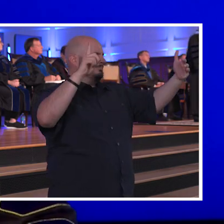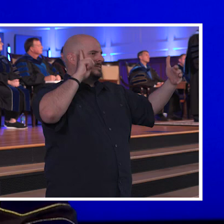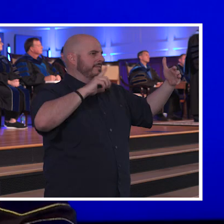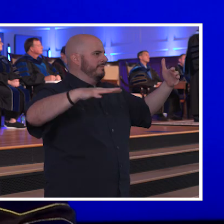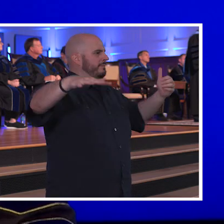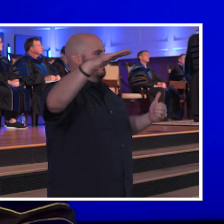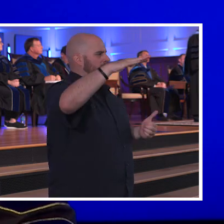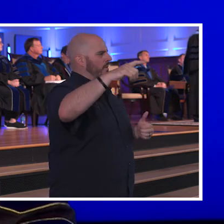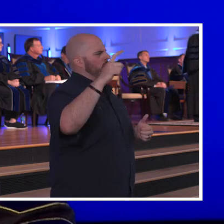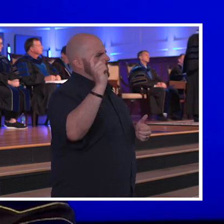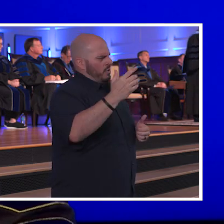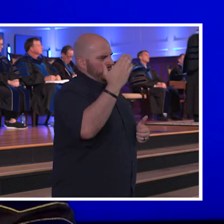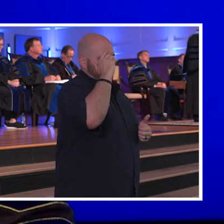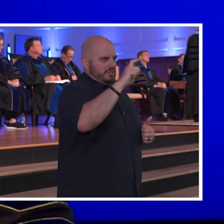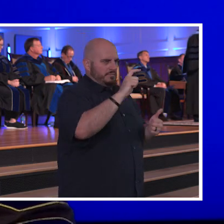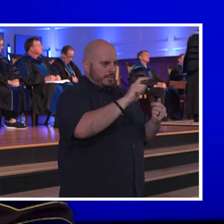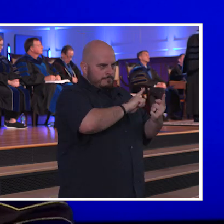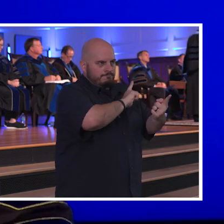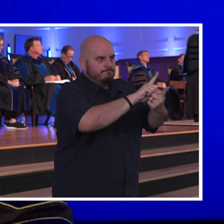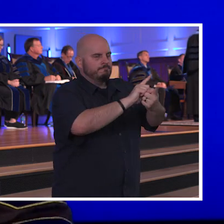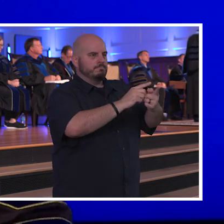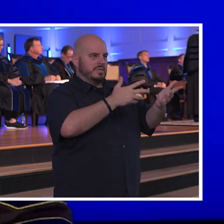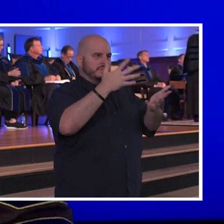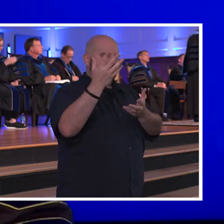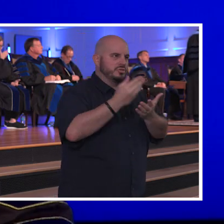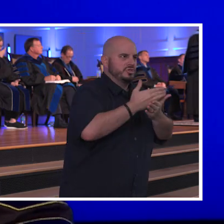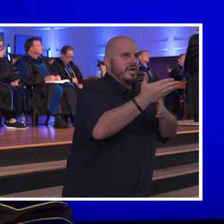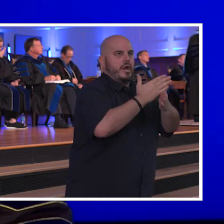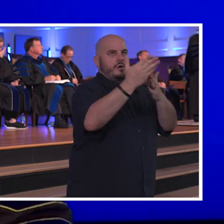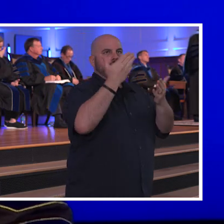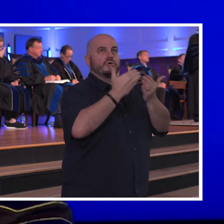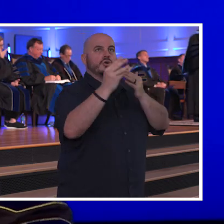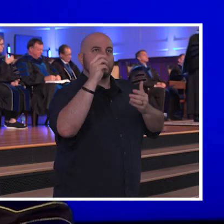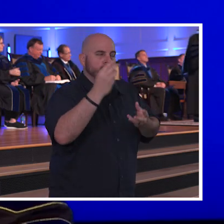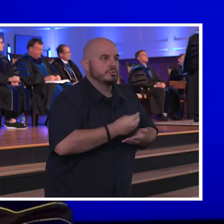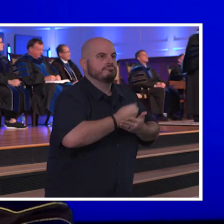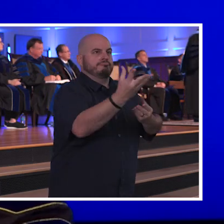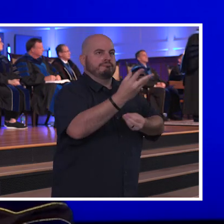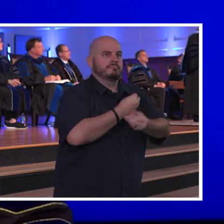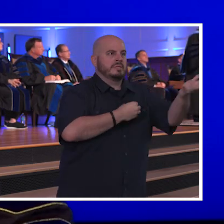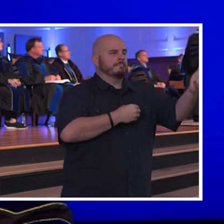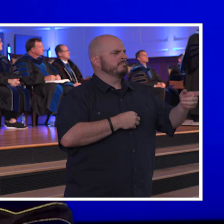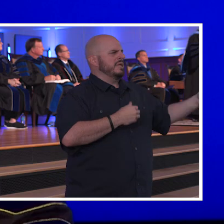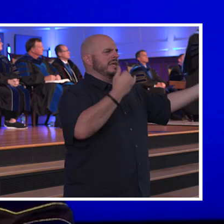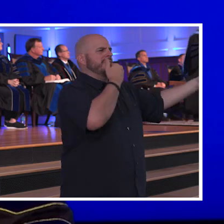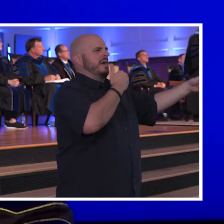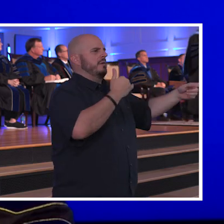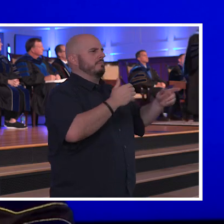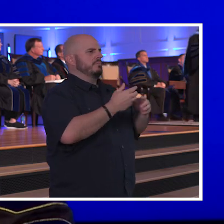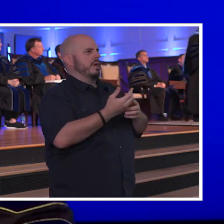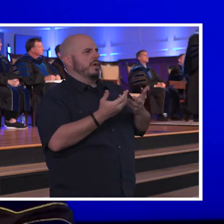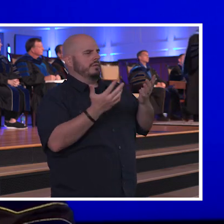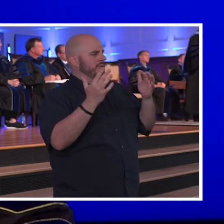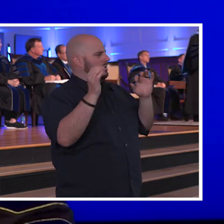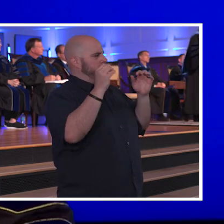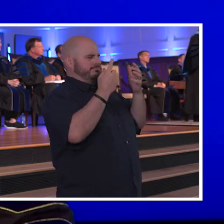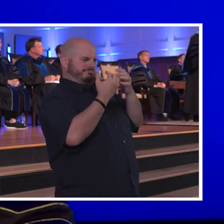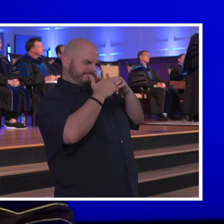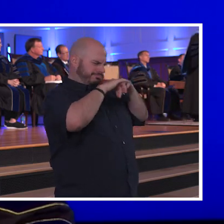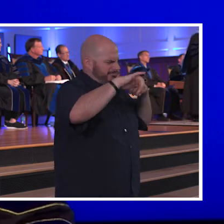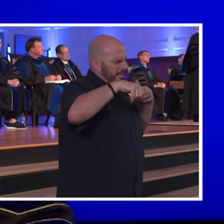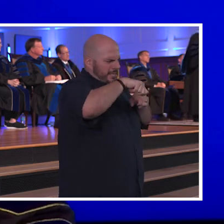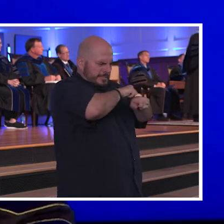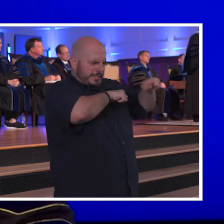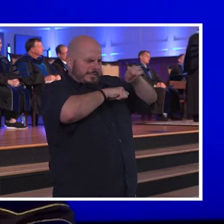reached with the gospel of Jesus Christ. You see, Yvette Aarons was a trailblazer in this area. She made it possible for others to